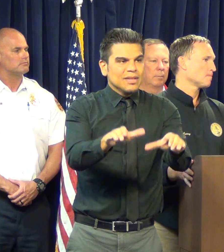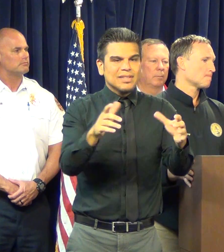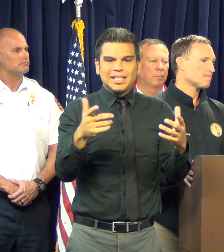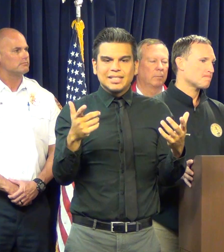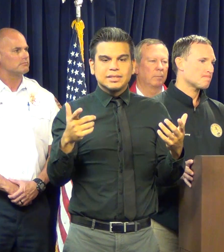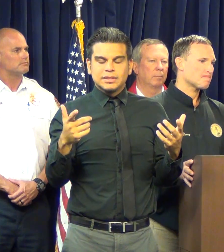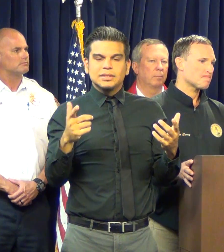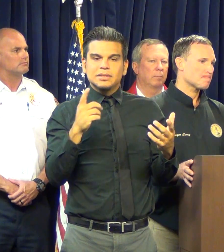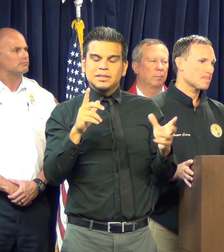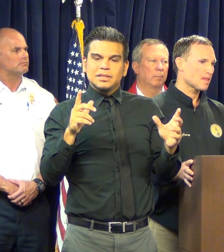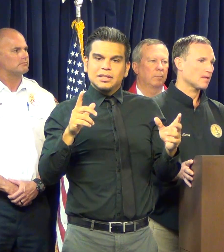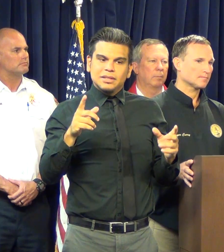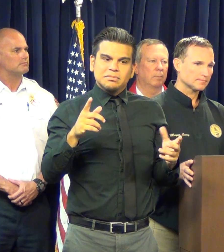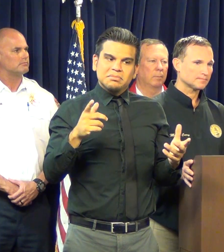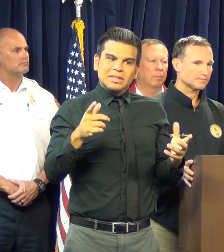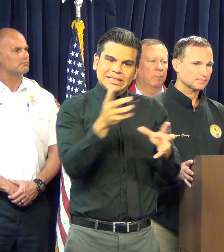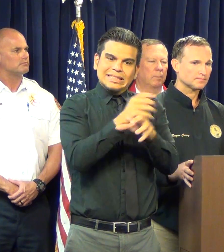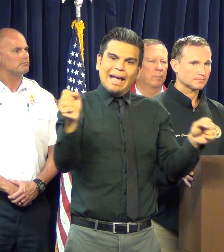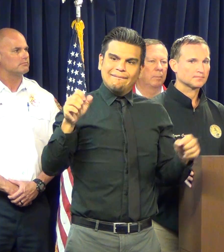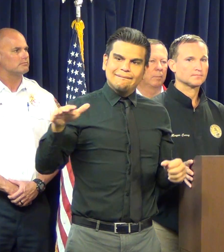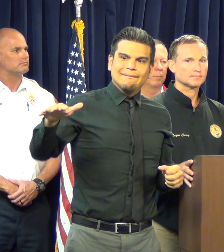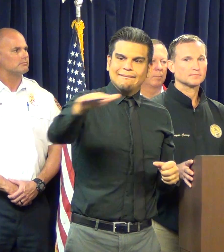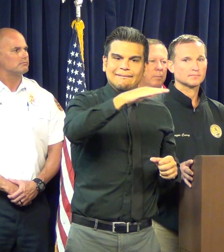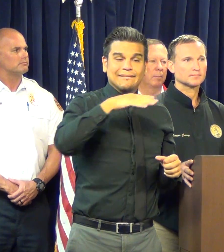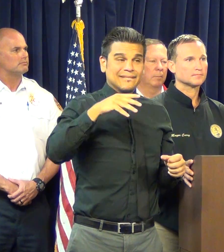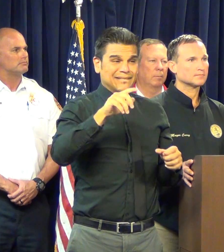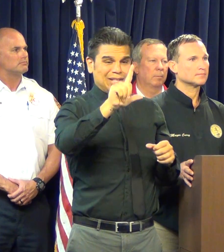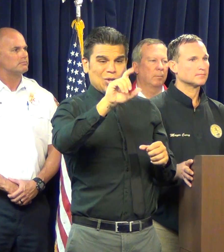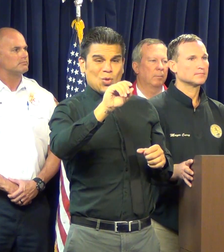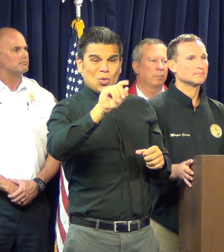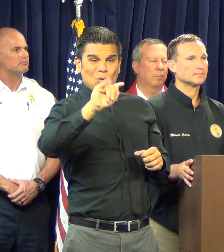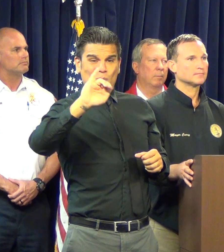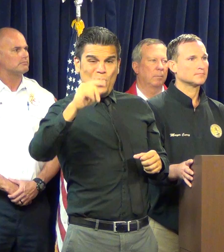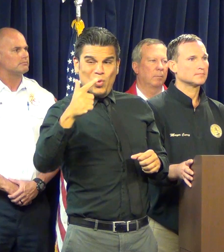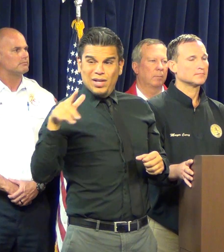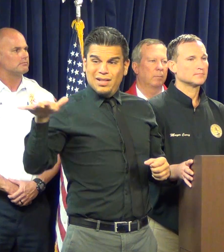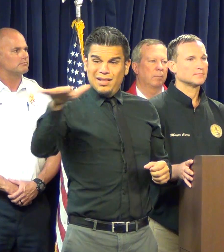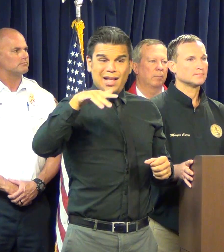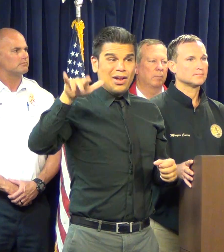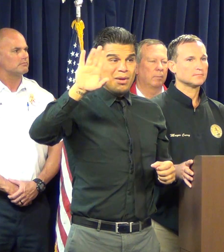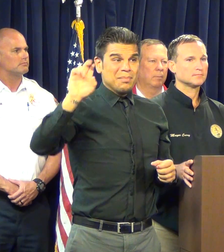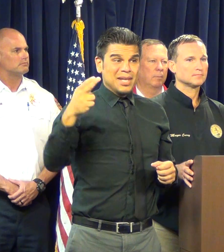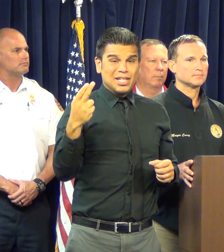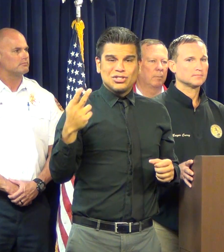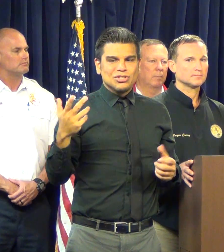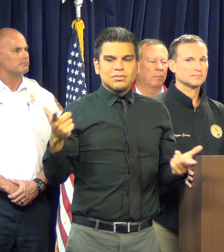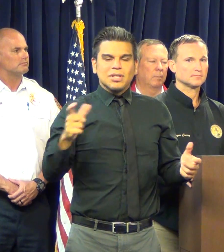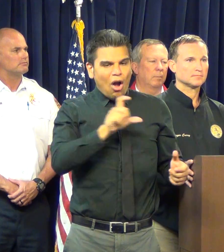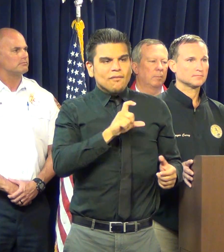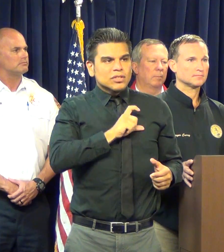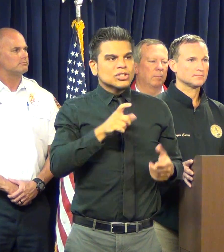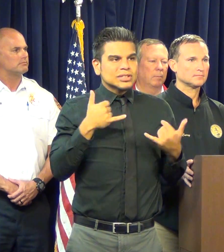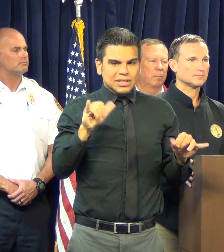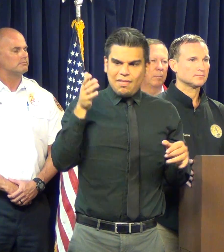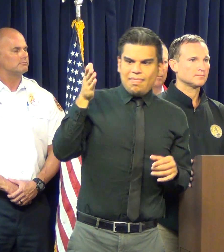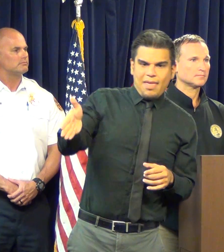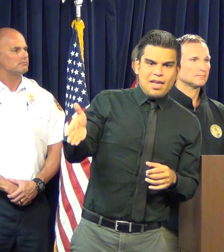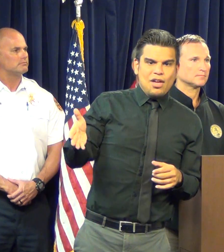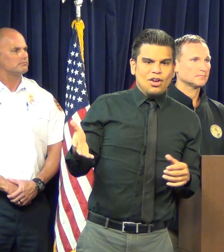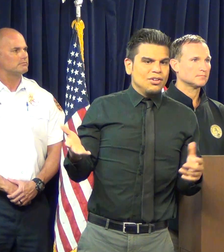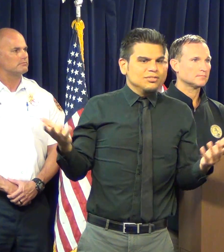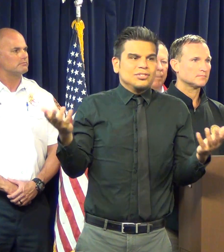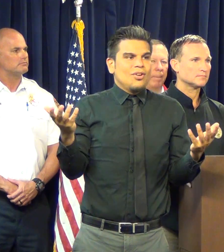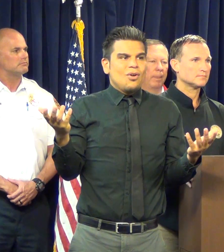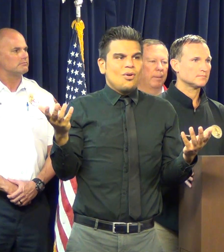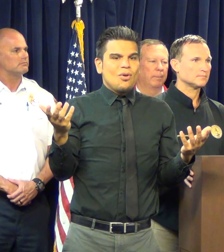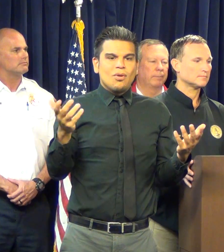So we talked last night about the rumor of looting at the beaches. The beaches communities still have their officers out on the street. So there was